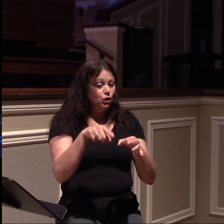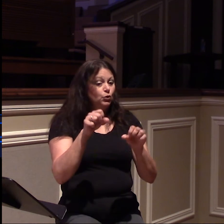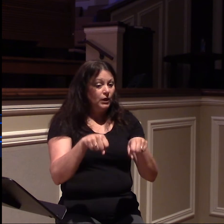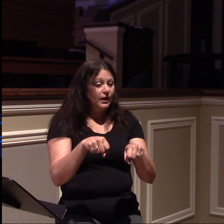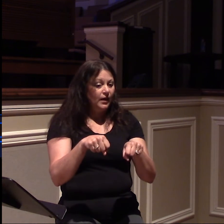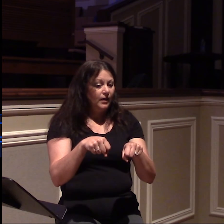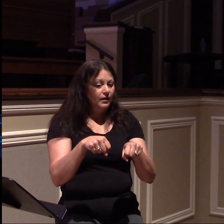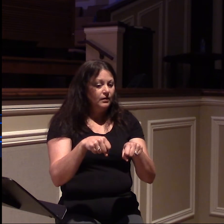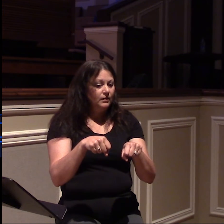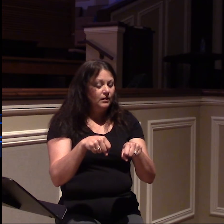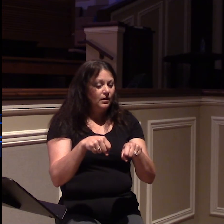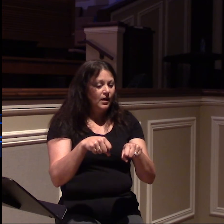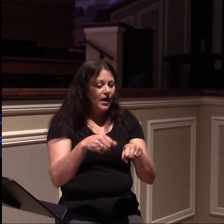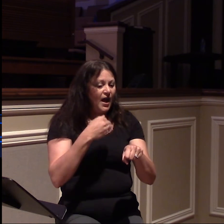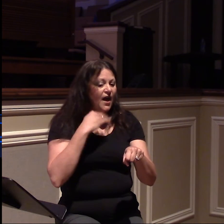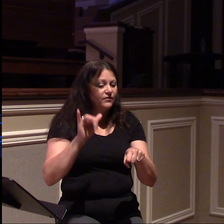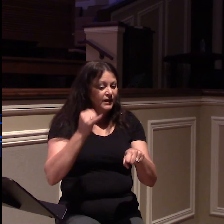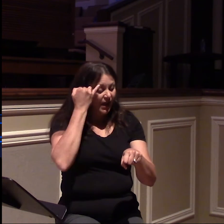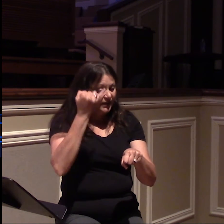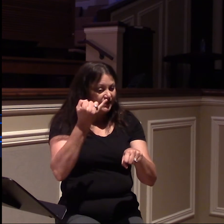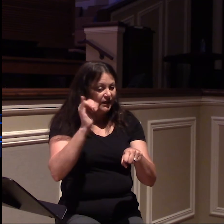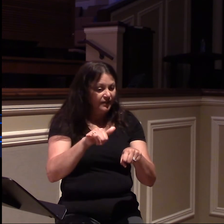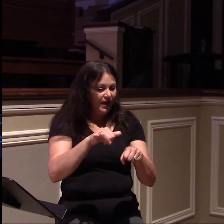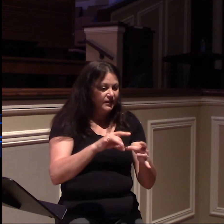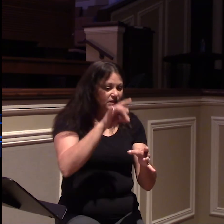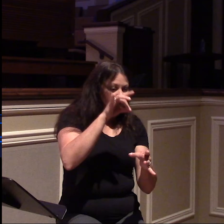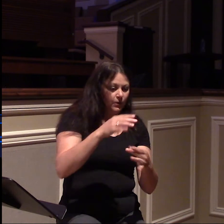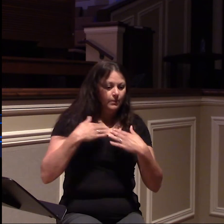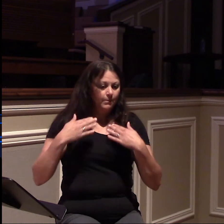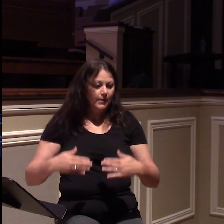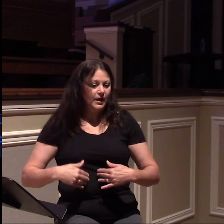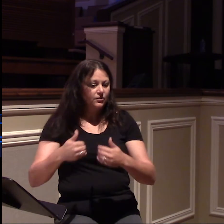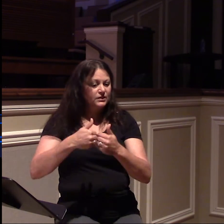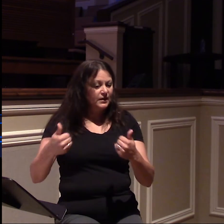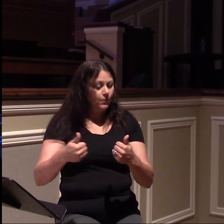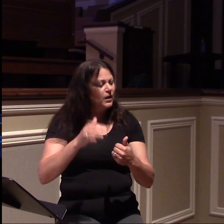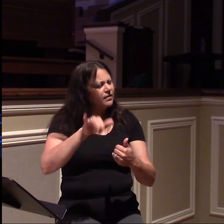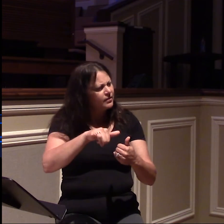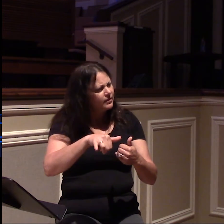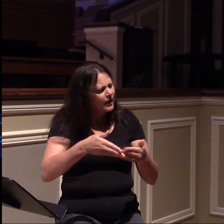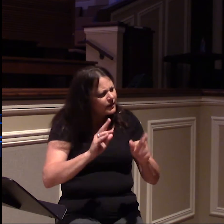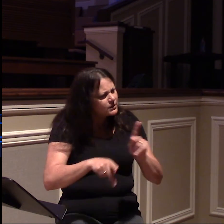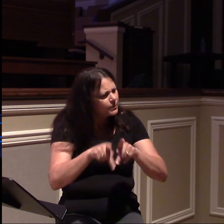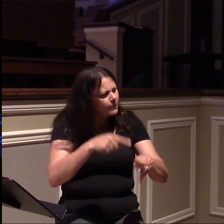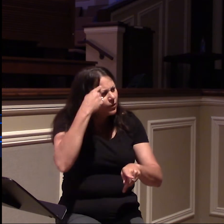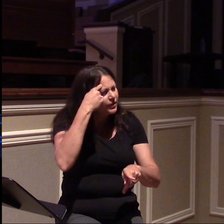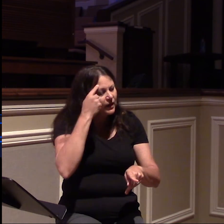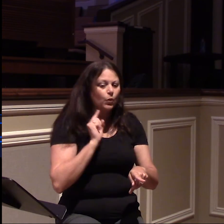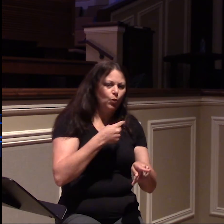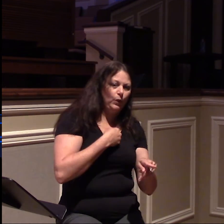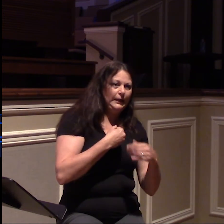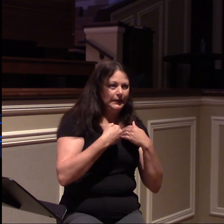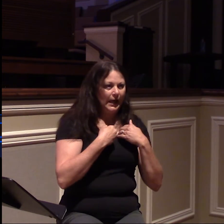lie gives us. It gives us abortion. Because it doesn't matter what you do with the body. And you can, there's a great book I'd encourage you to